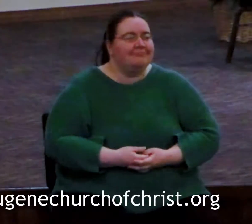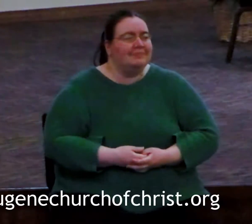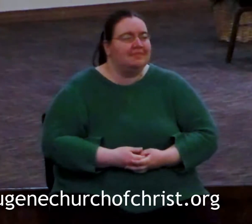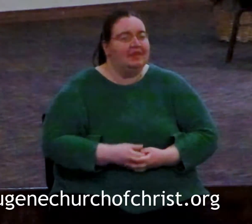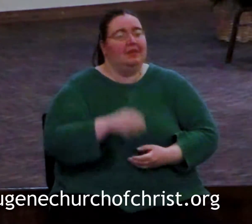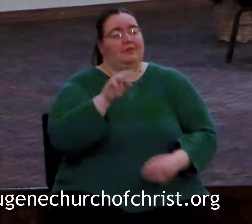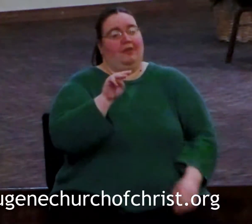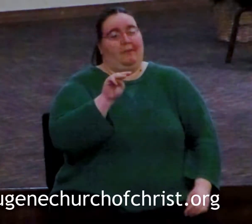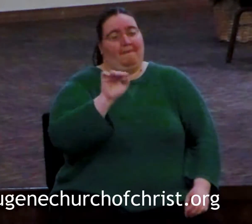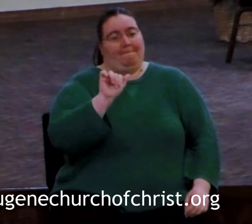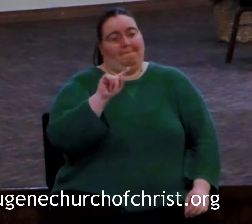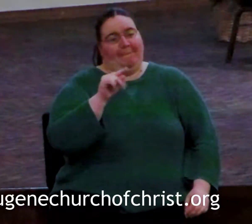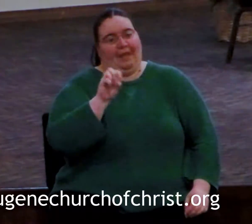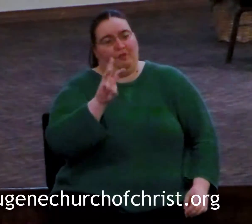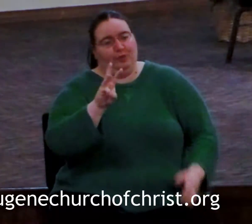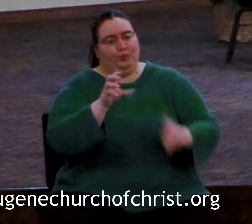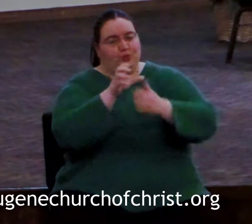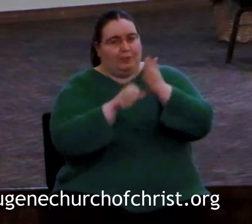Matthew chapter 8.